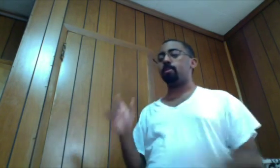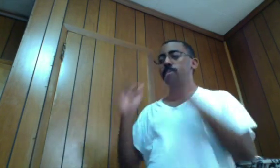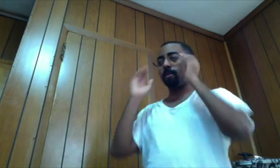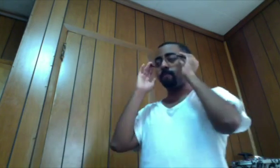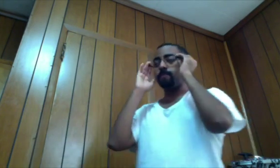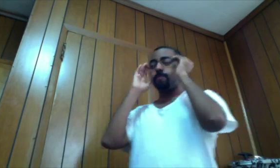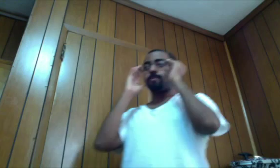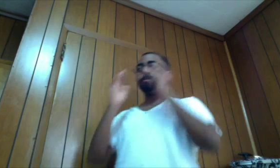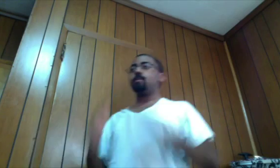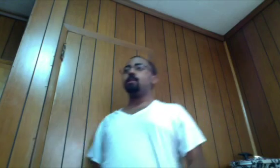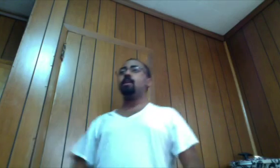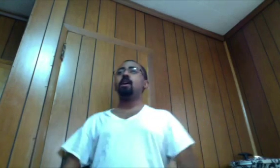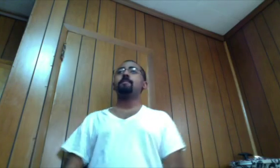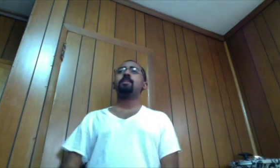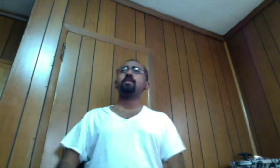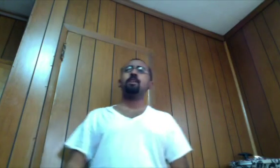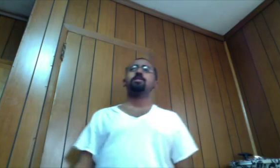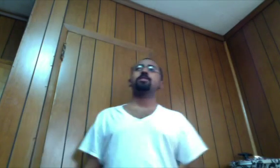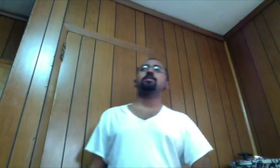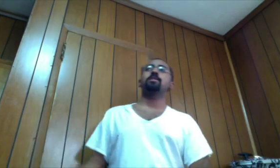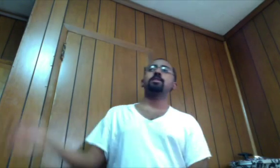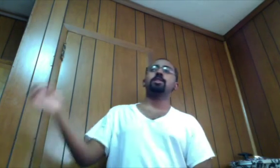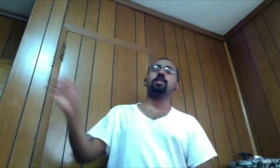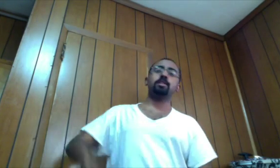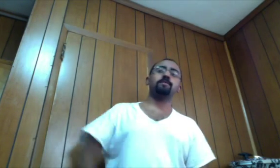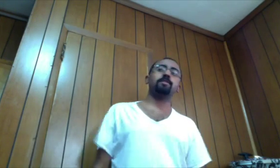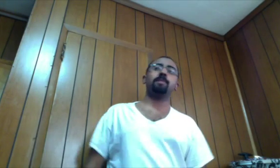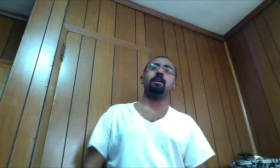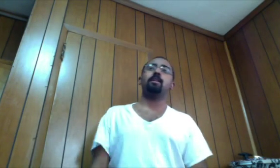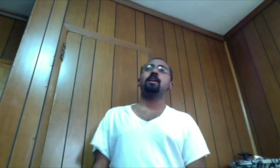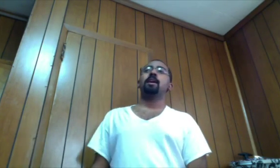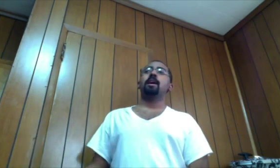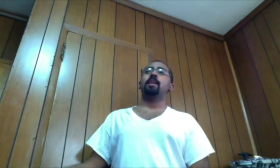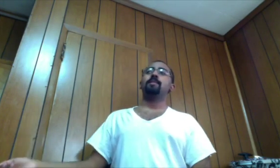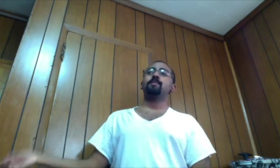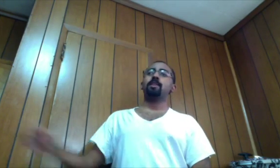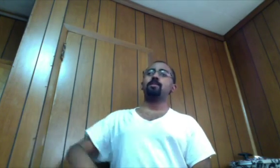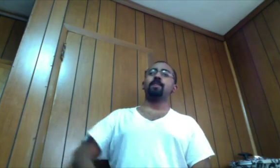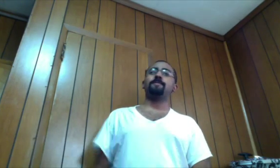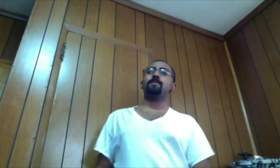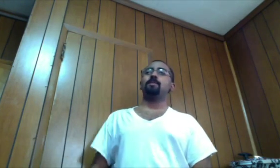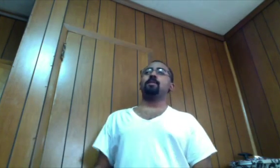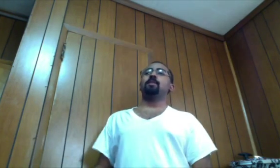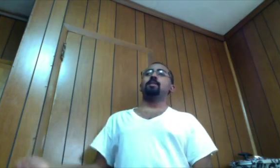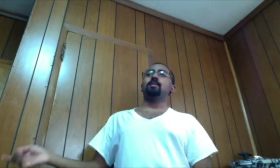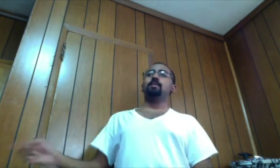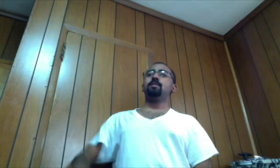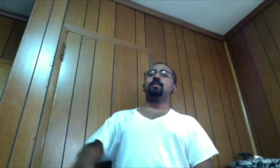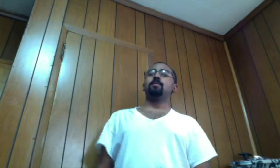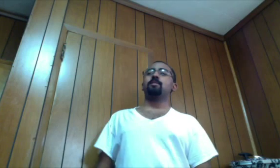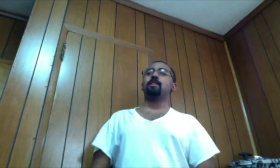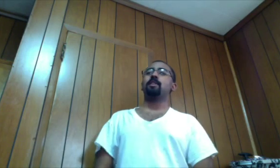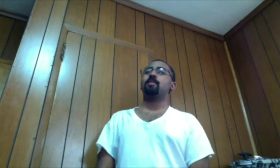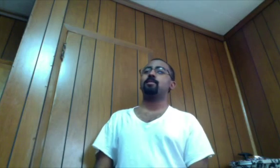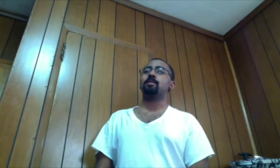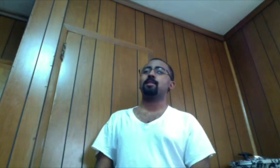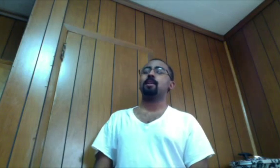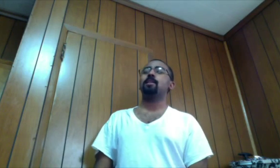looking. He calls her. She doesn't respond. And then when they go get food, her credit card is declined. I'm